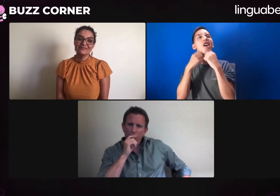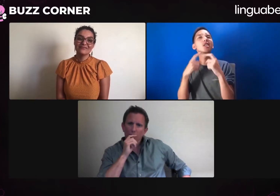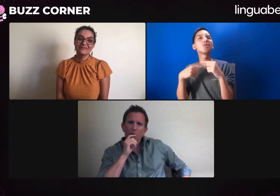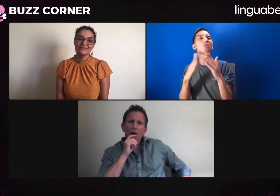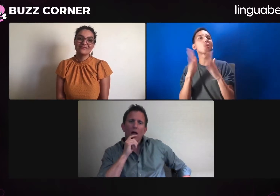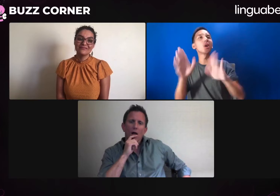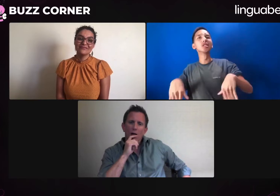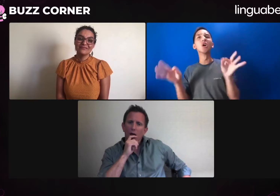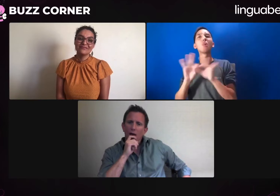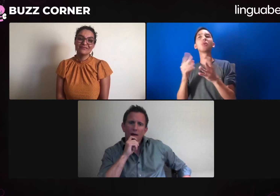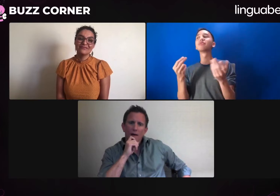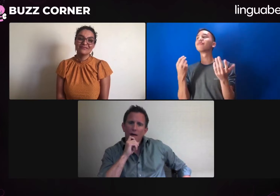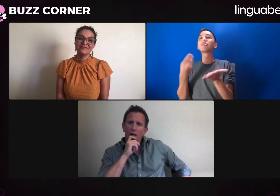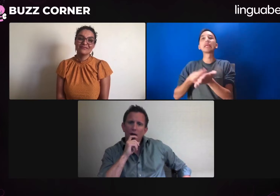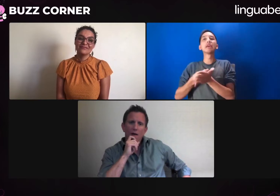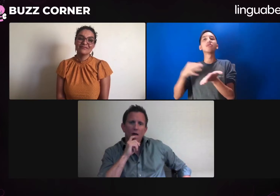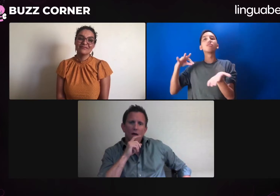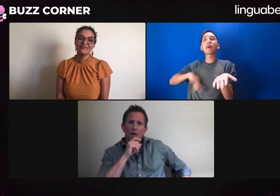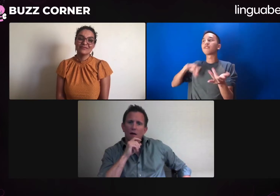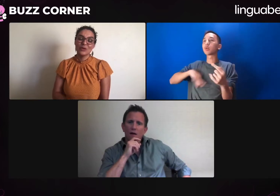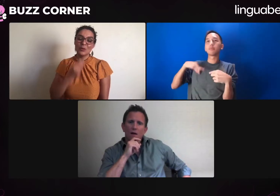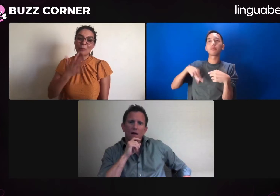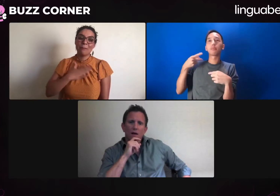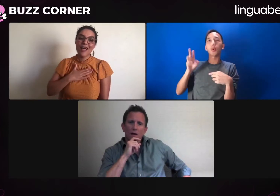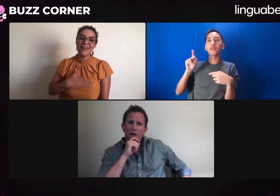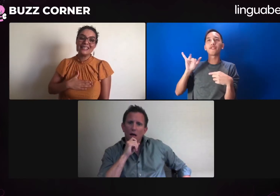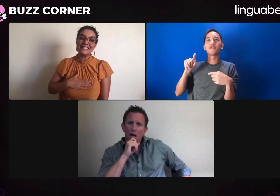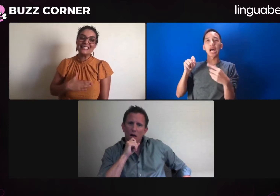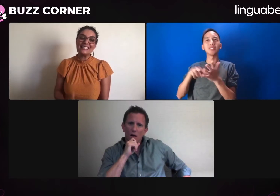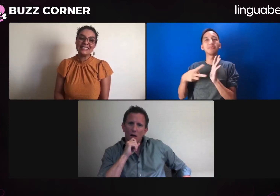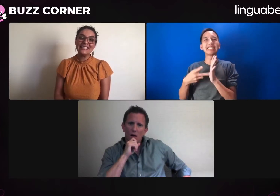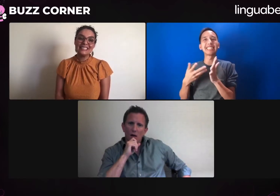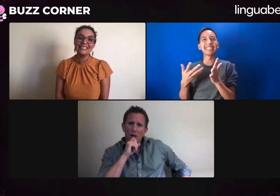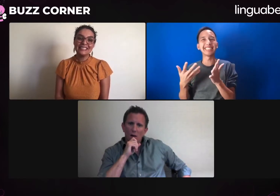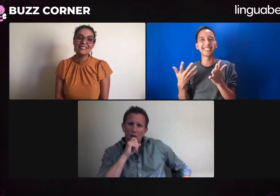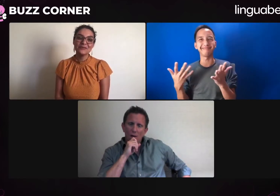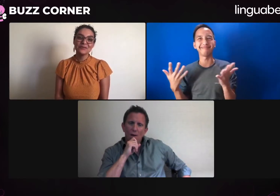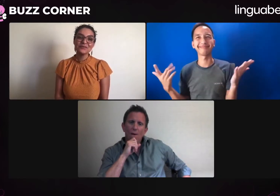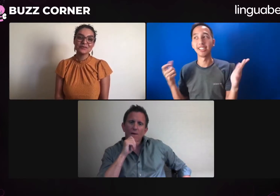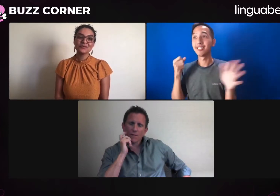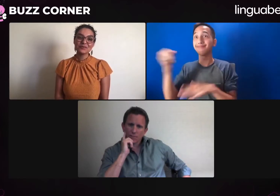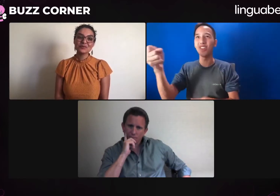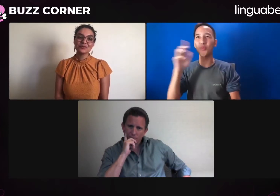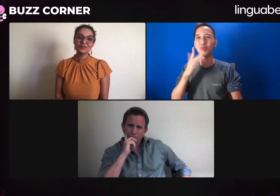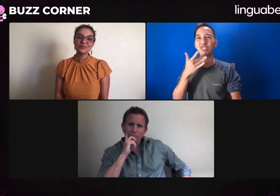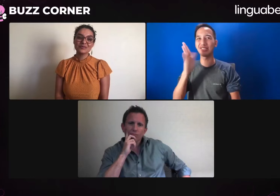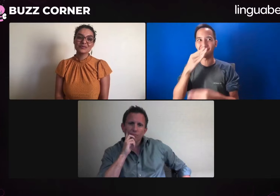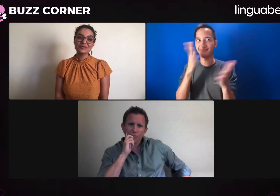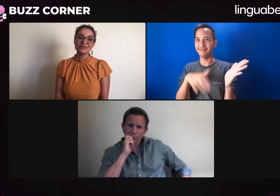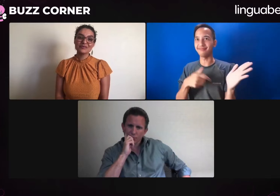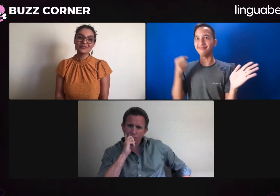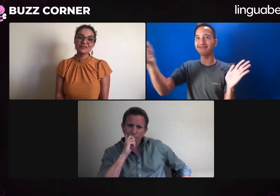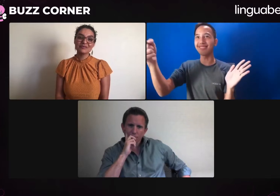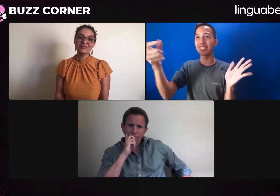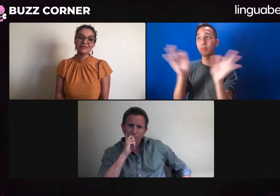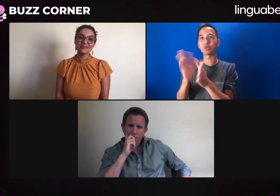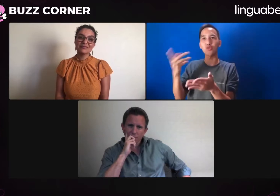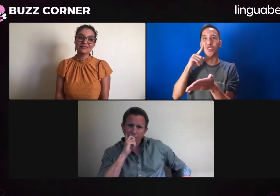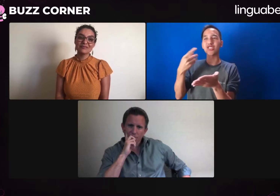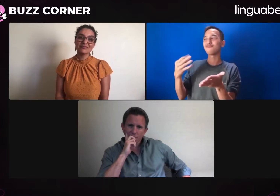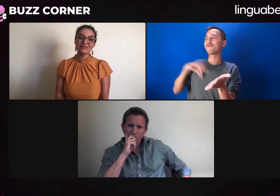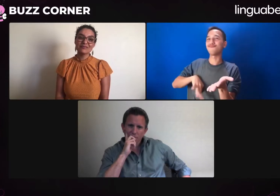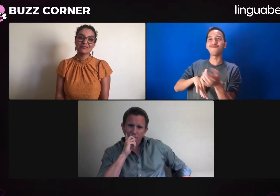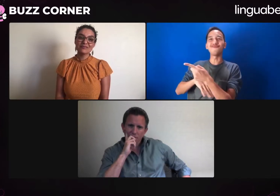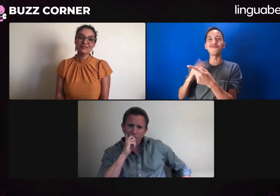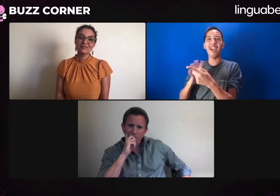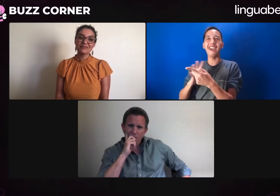community. And what about the agencies? Are they more concerned about profit as opposed to the community? And they don't care